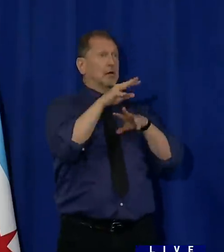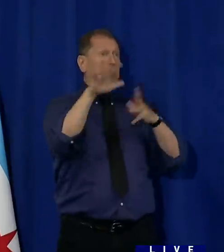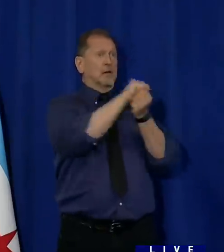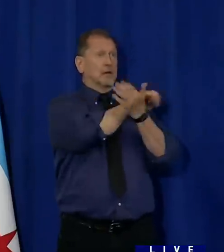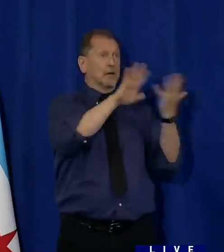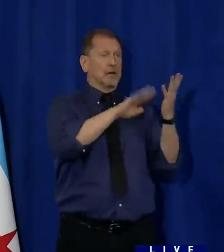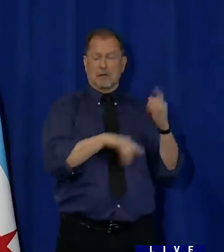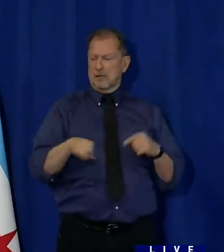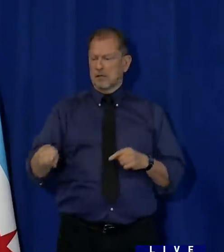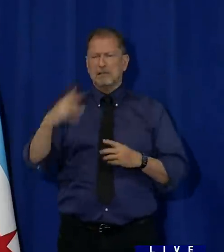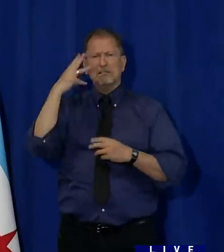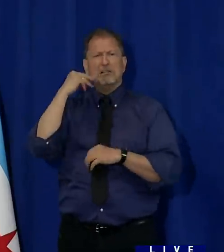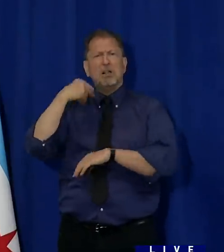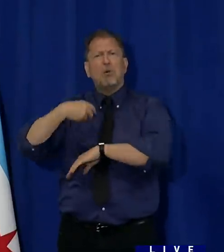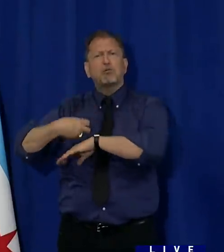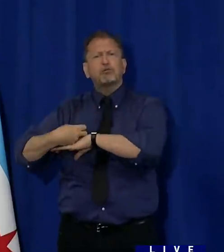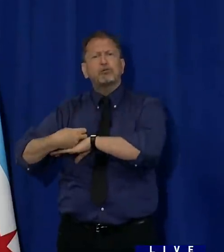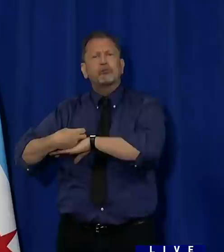with supervisors in tow